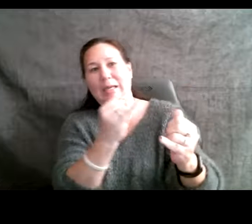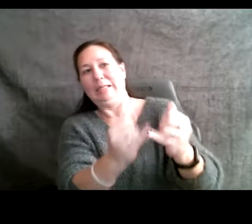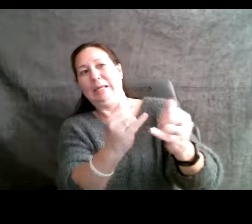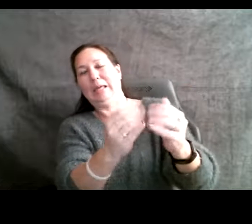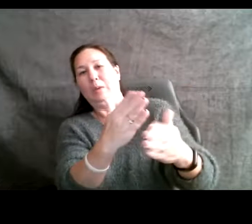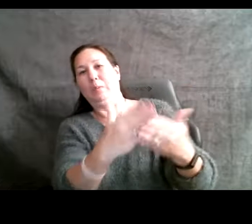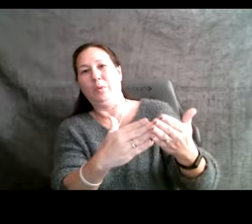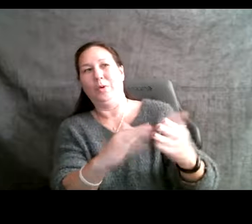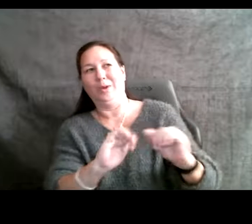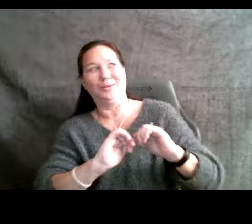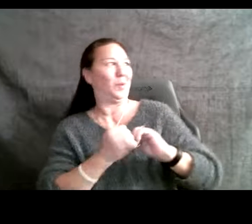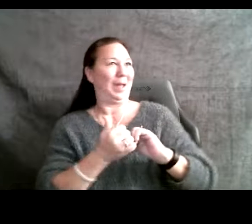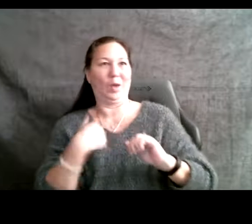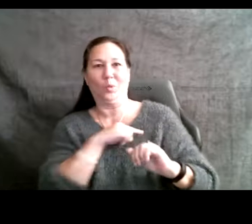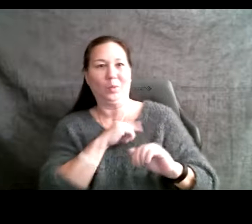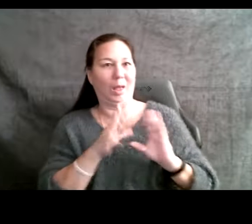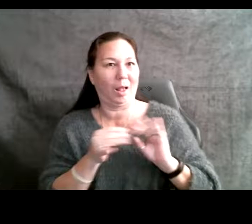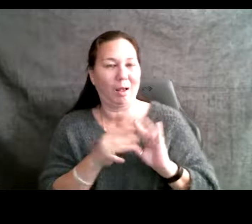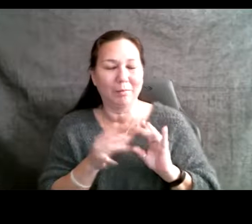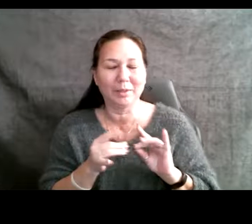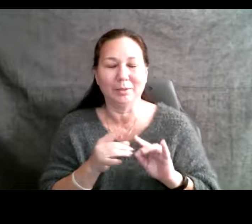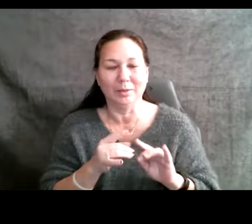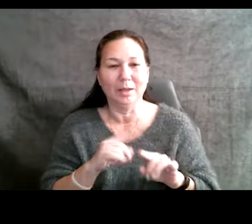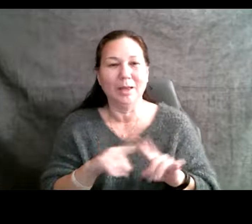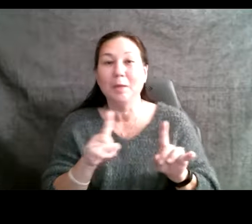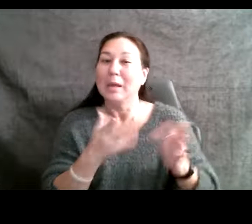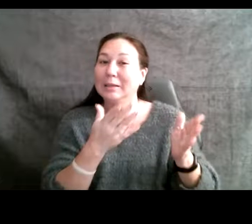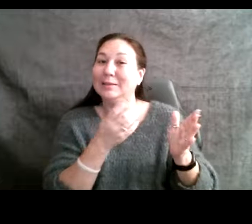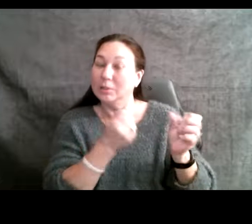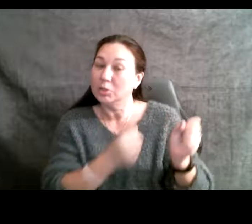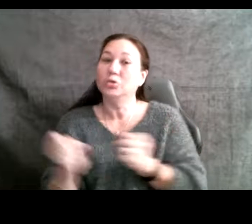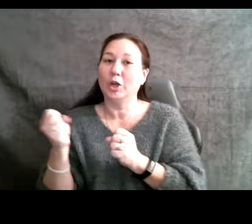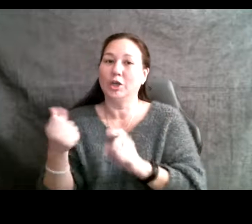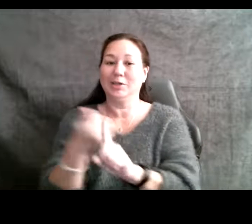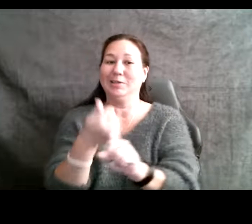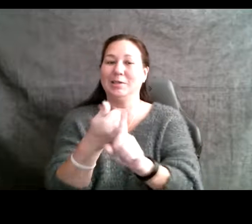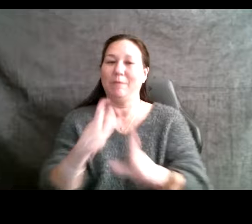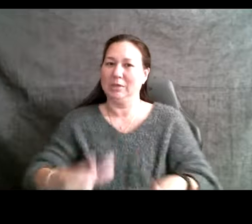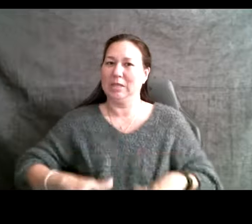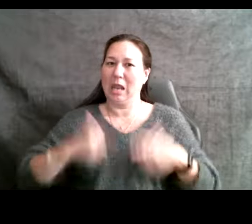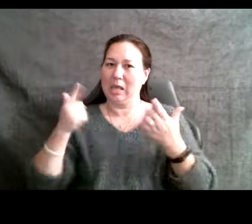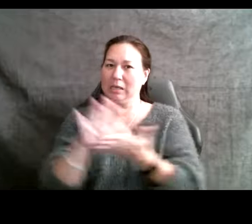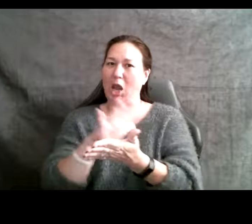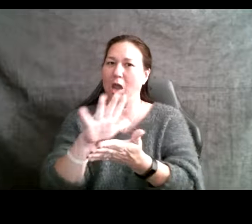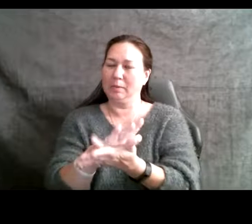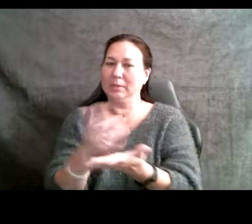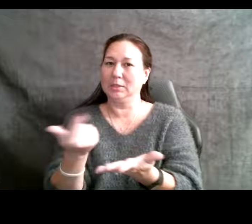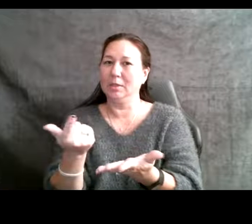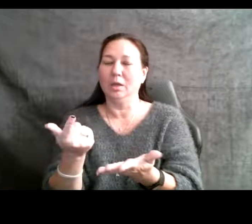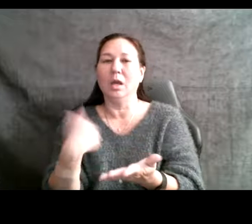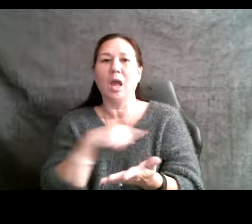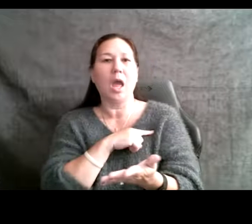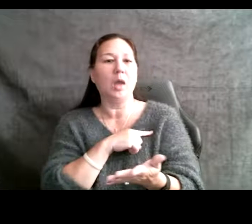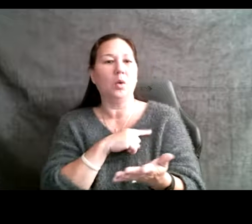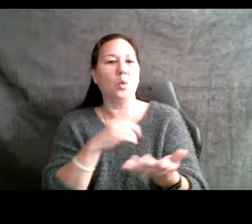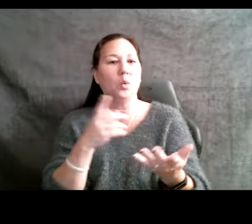But the strategy is very much a living document. And since we're in draft mode and we will be incorporating